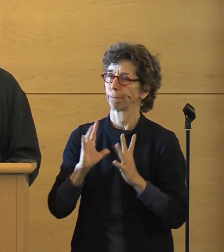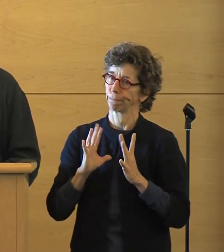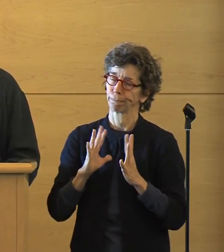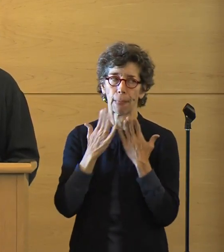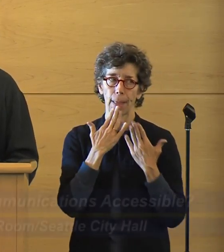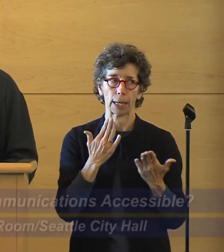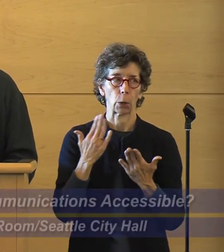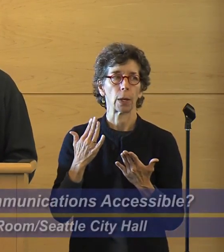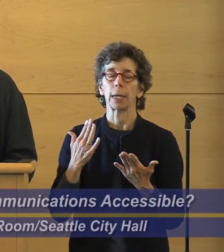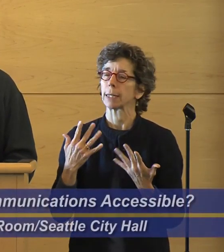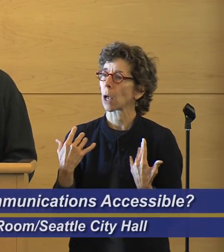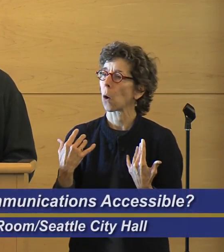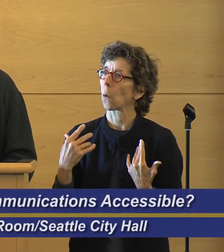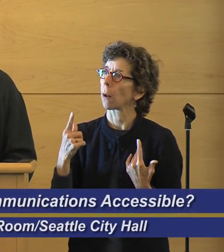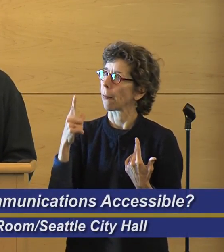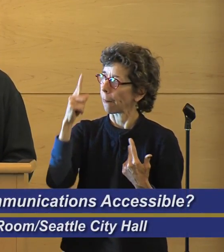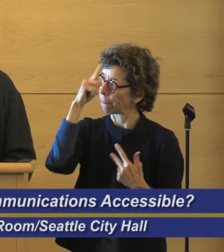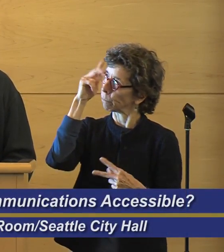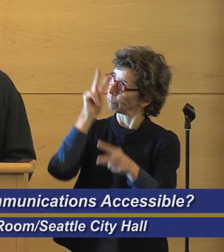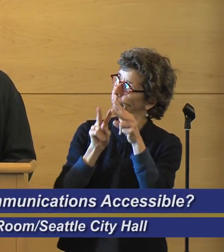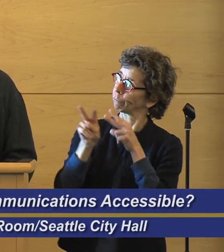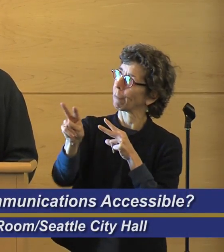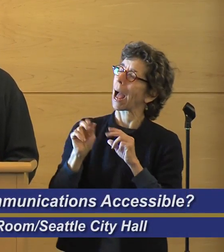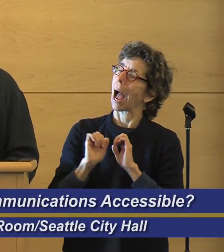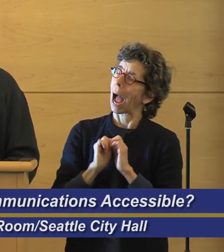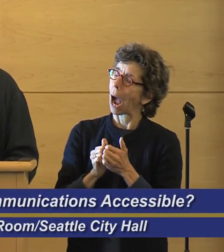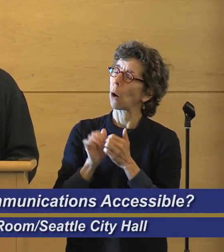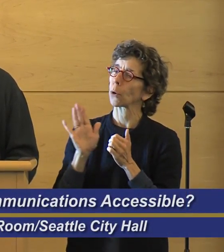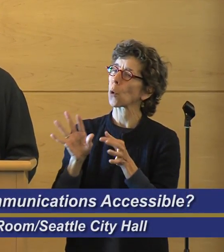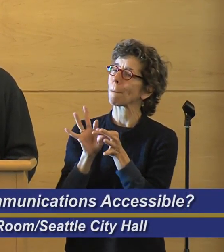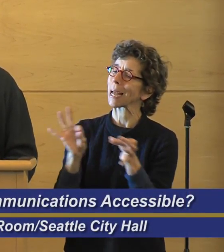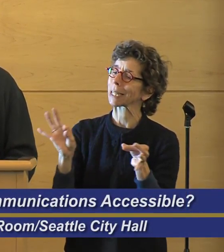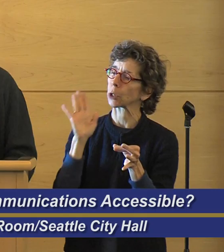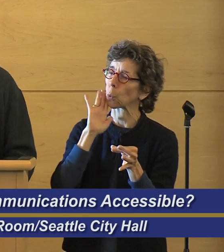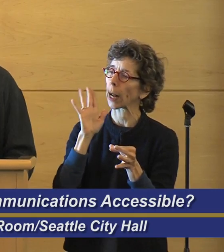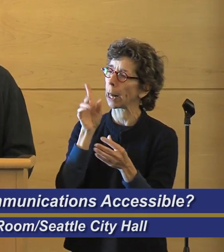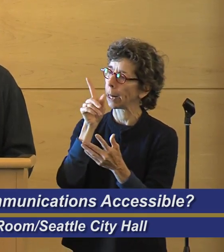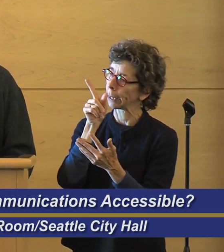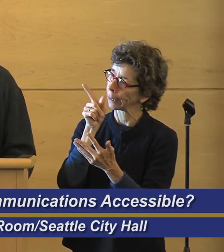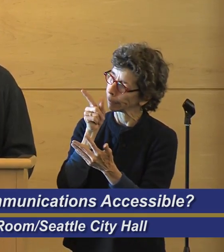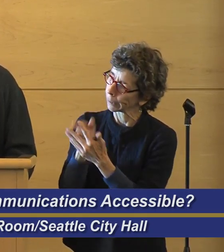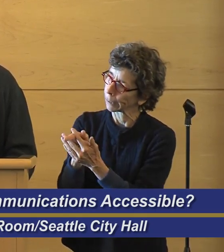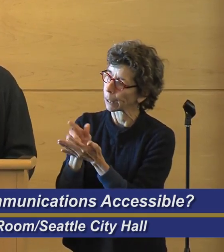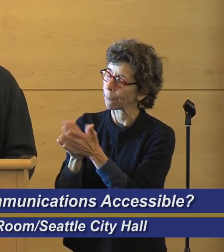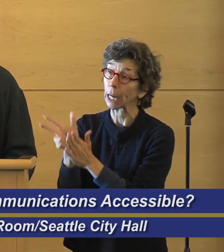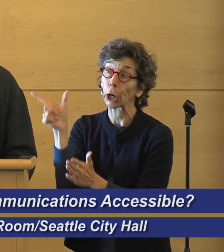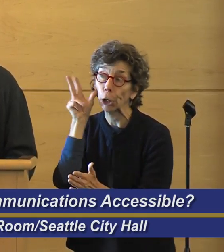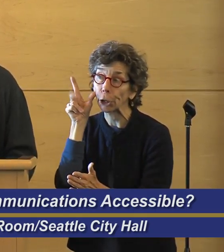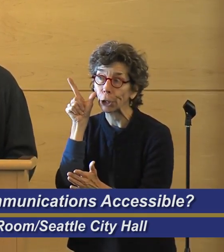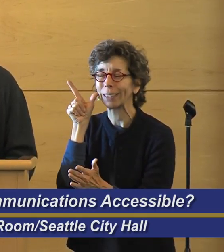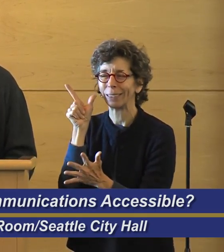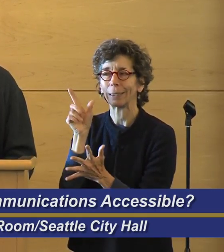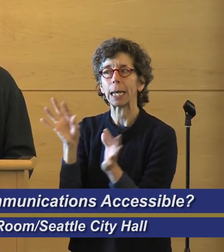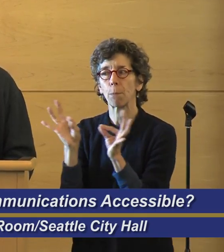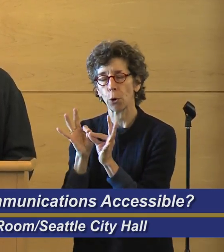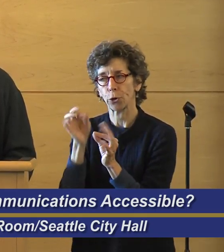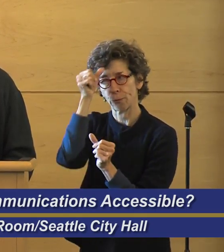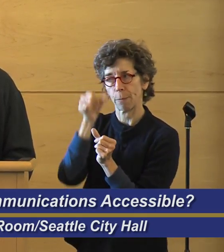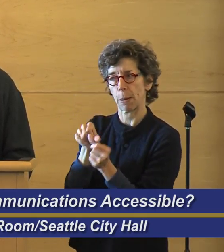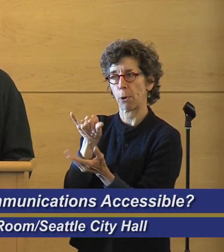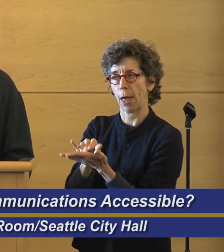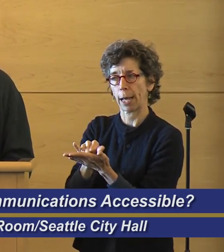and beyond and has arranged to have all of her meetings CART captioned, and ASL is